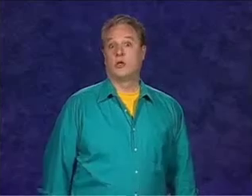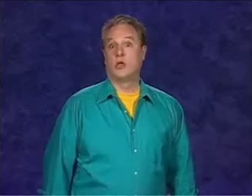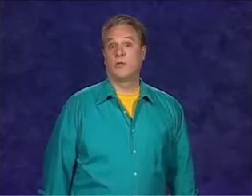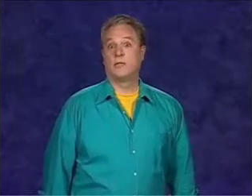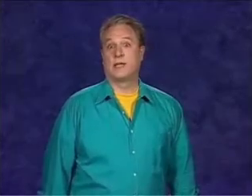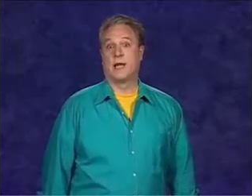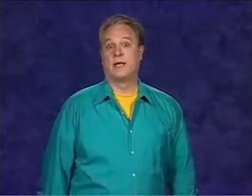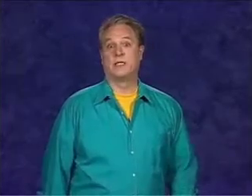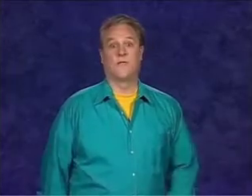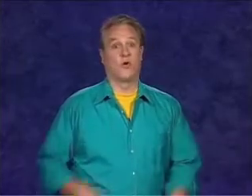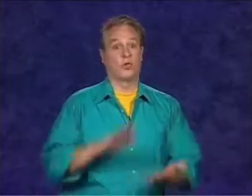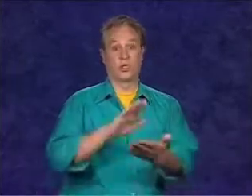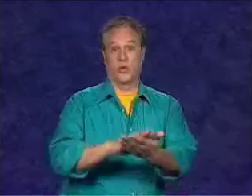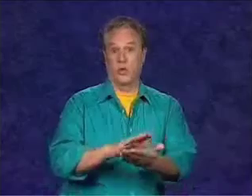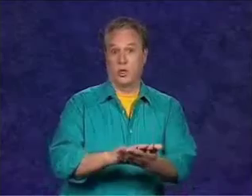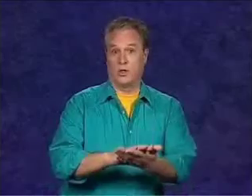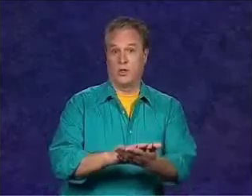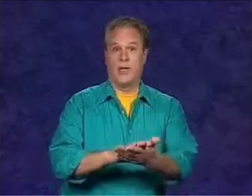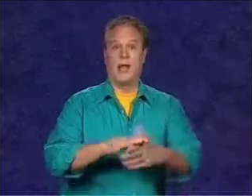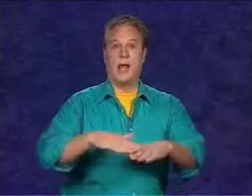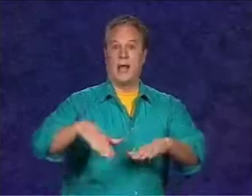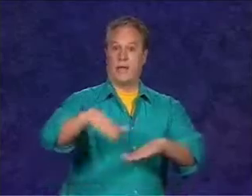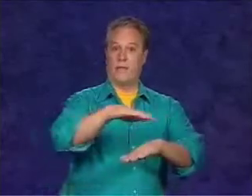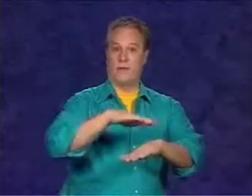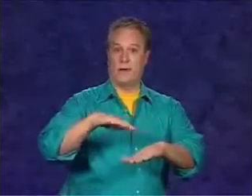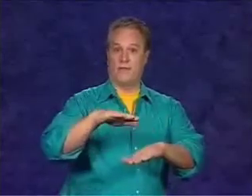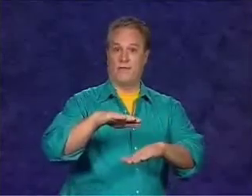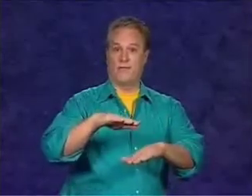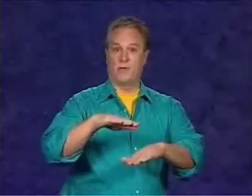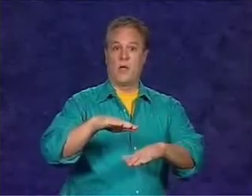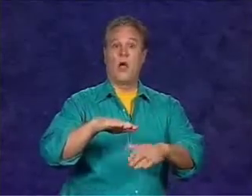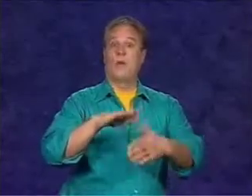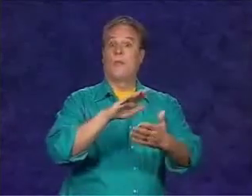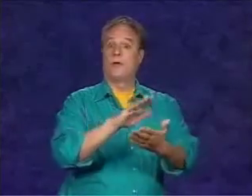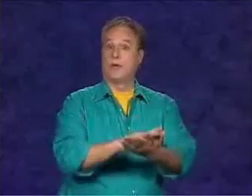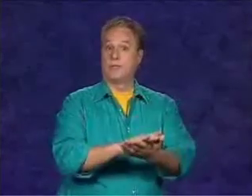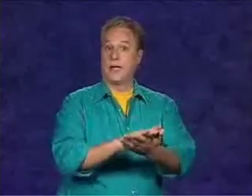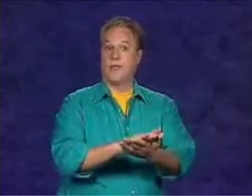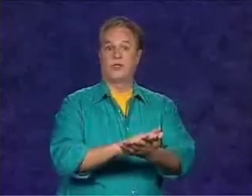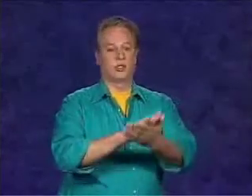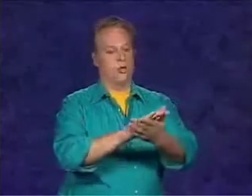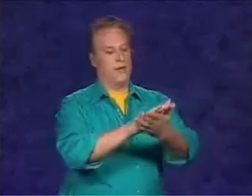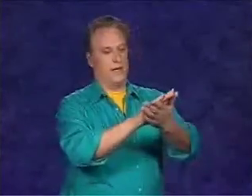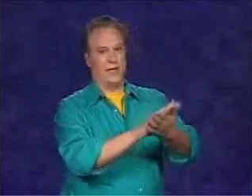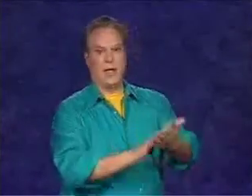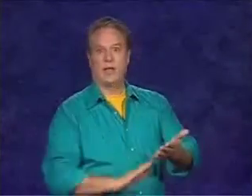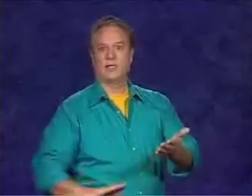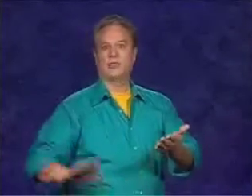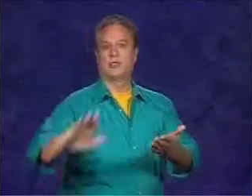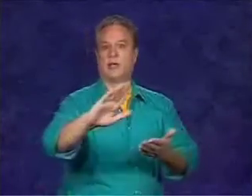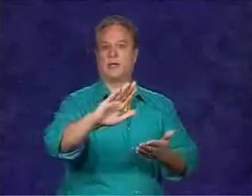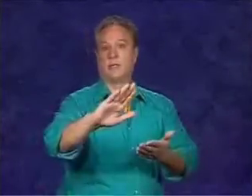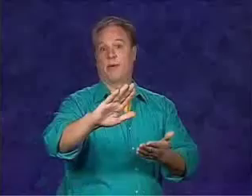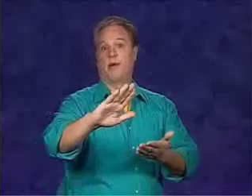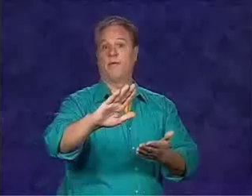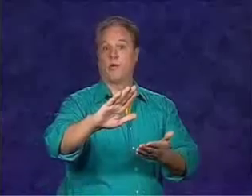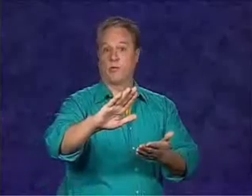You learn the signs for school and above. Put them together to show that a college is above a